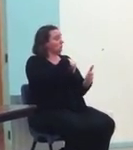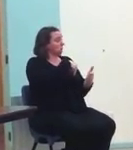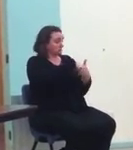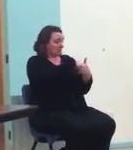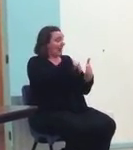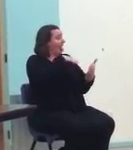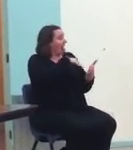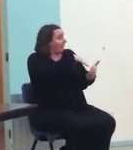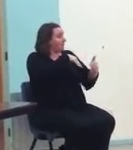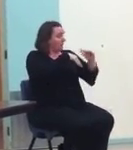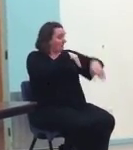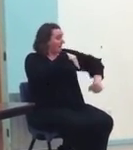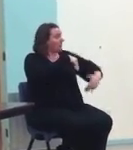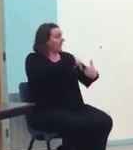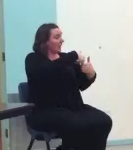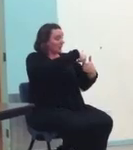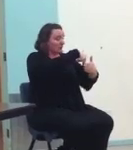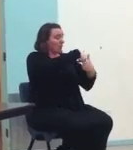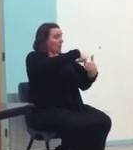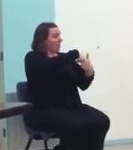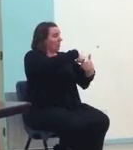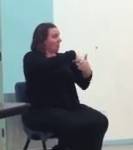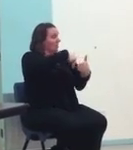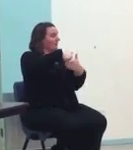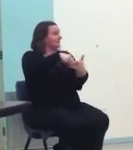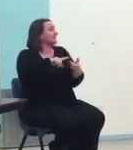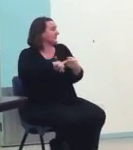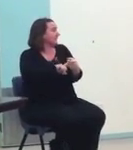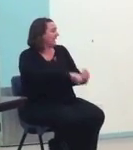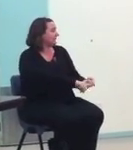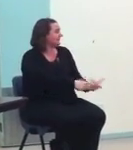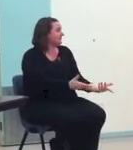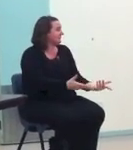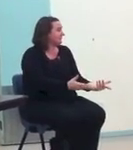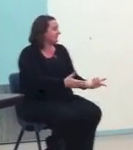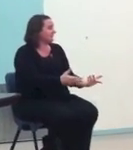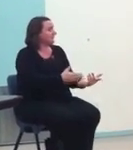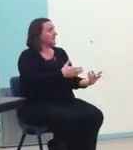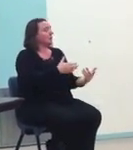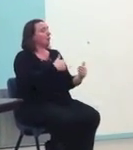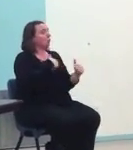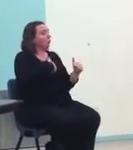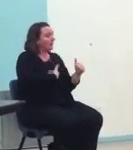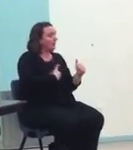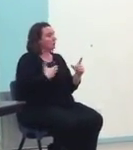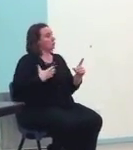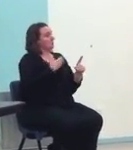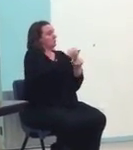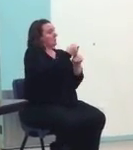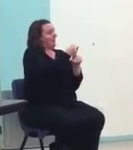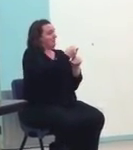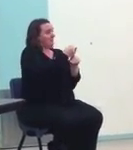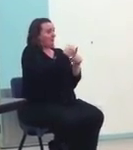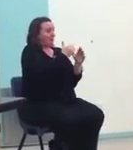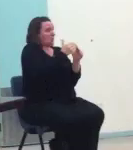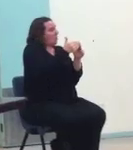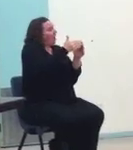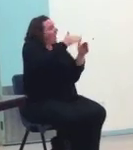too many people are set on a downward spiral of underachievement in their